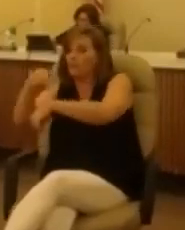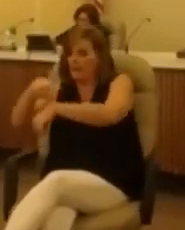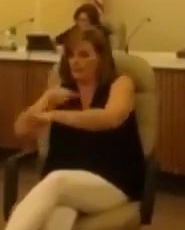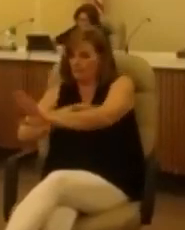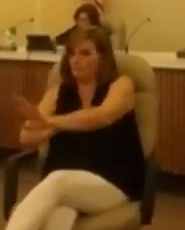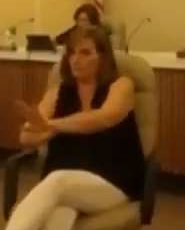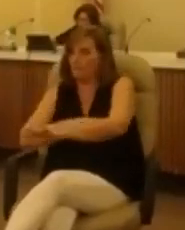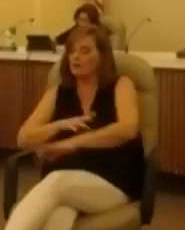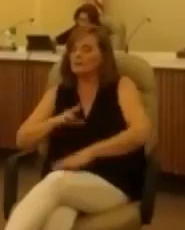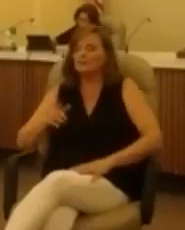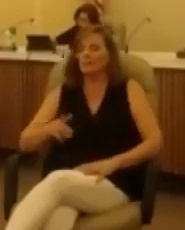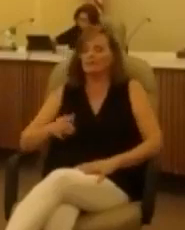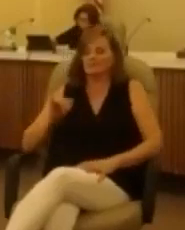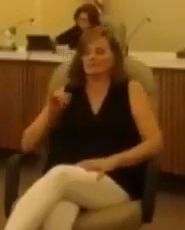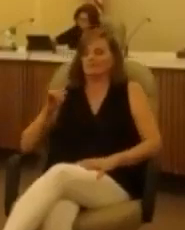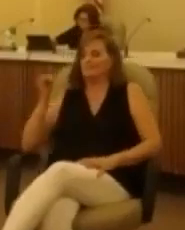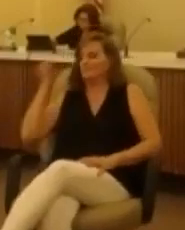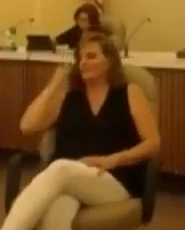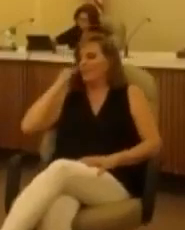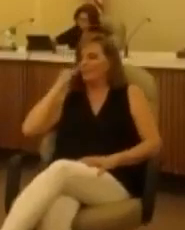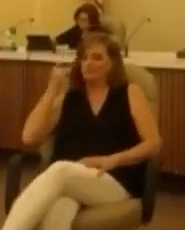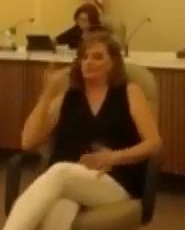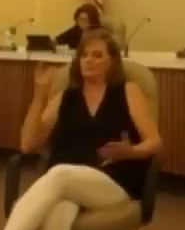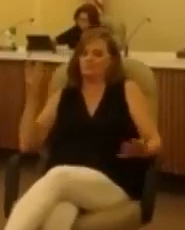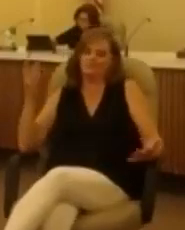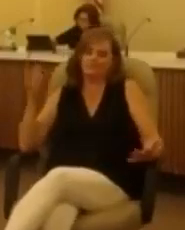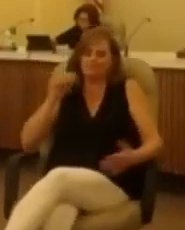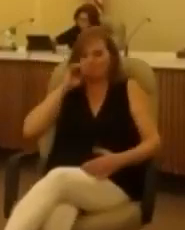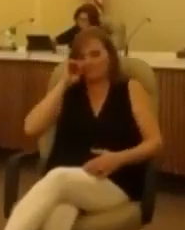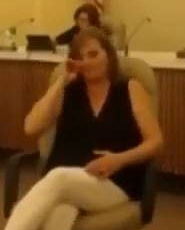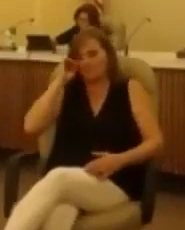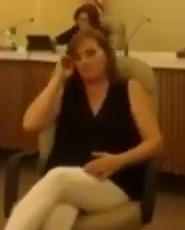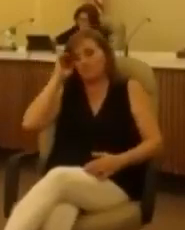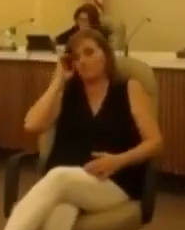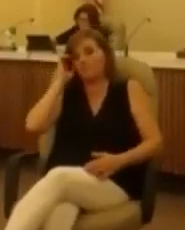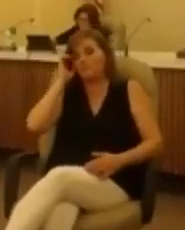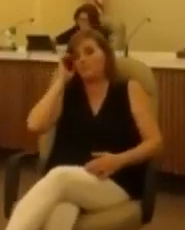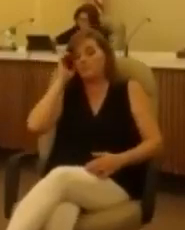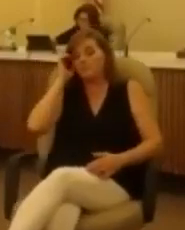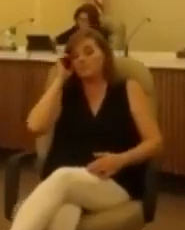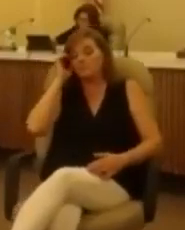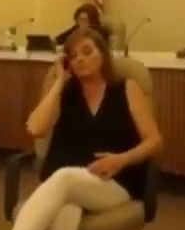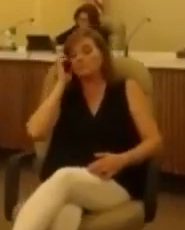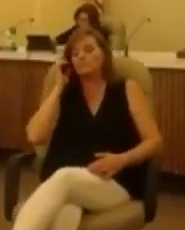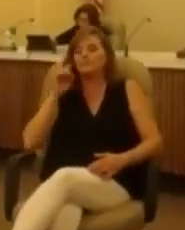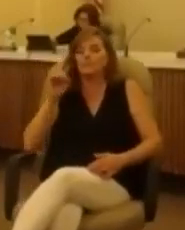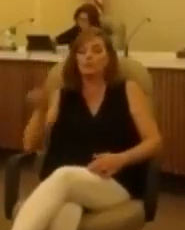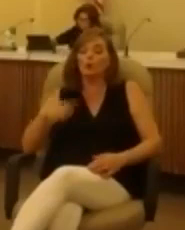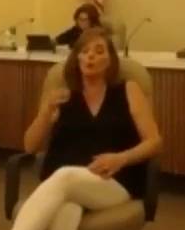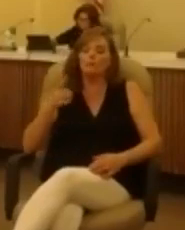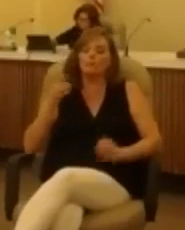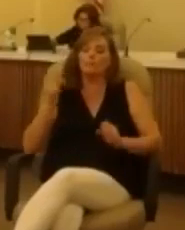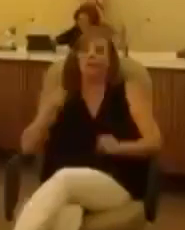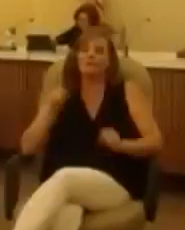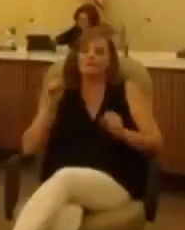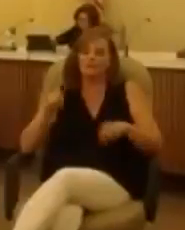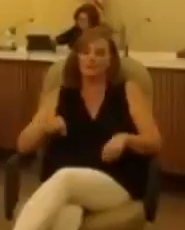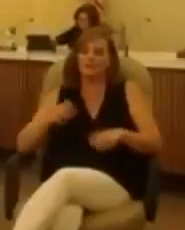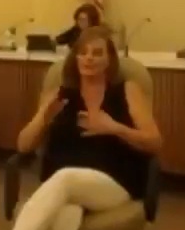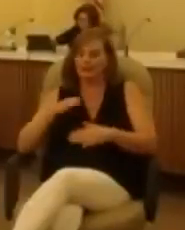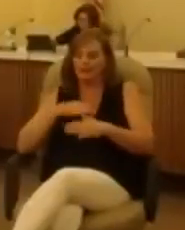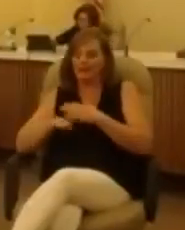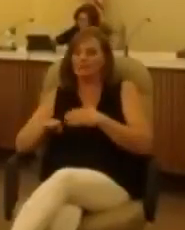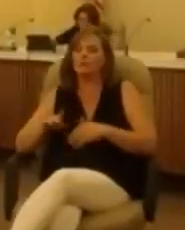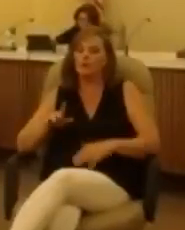then in the event that there was somebody who that was the only possible time they could ever get in there, we